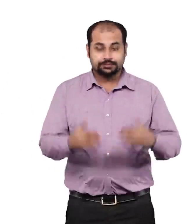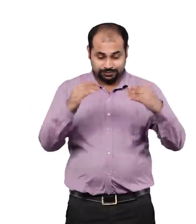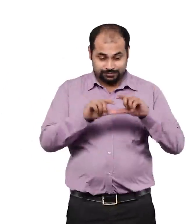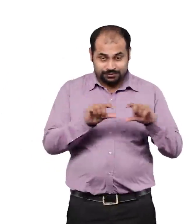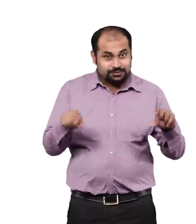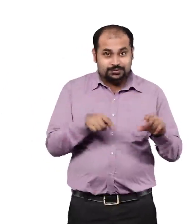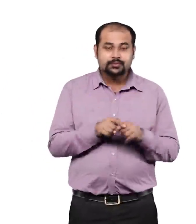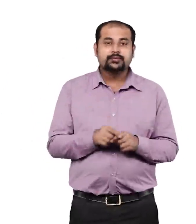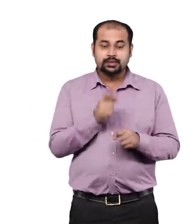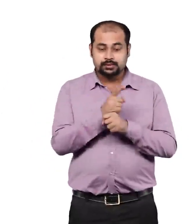Footnote.